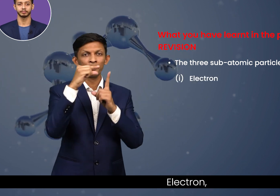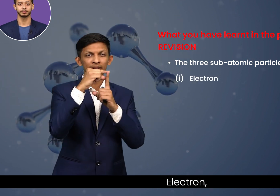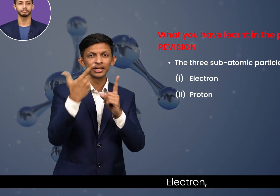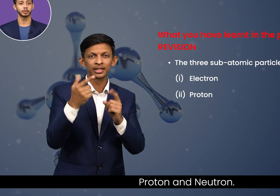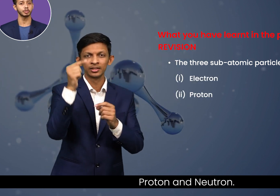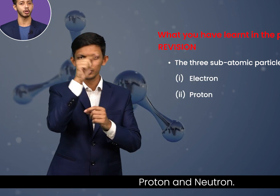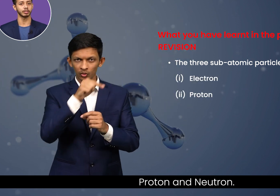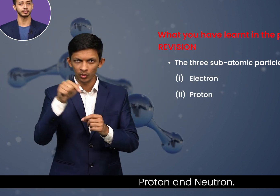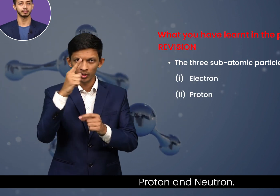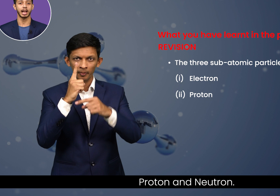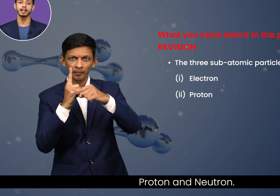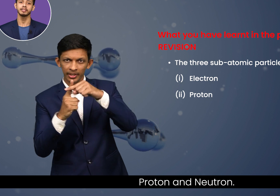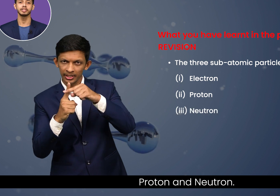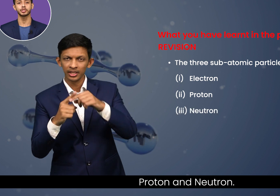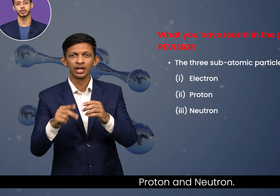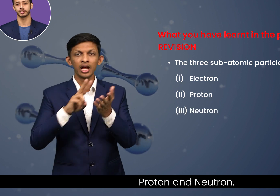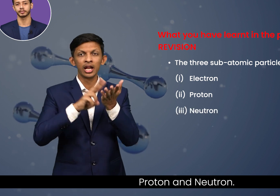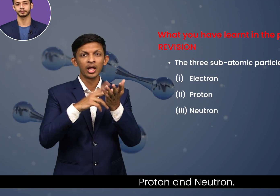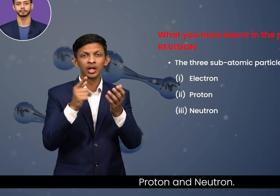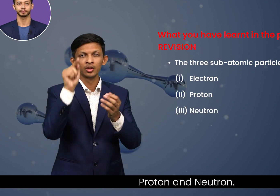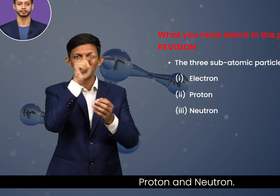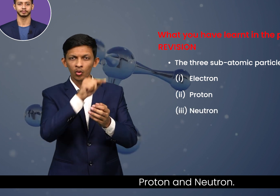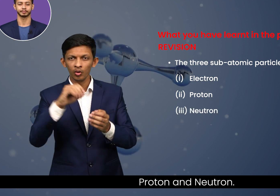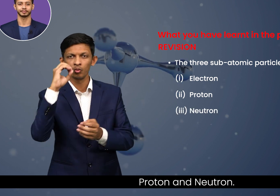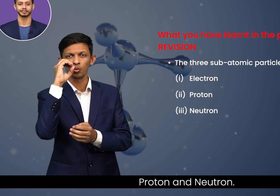Electron, Proton and Neutron.